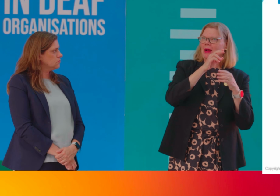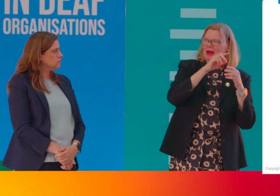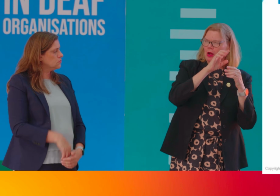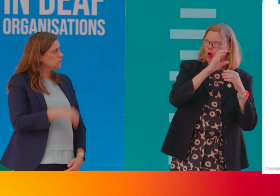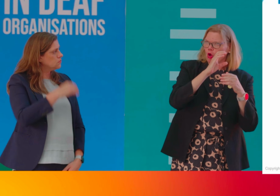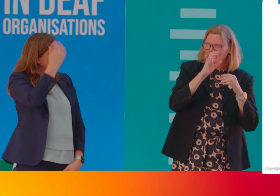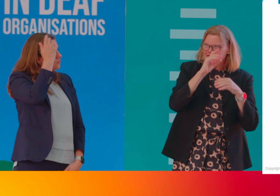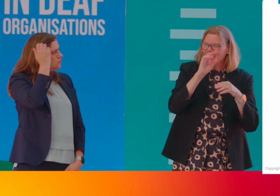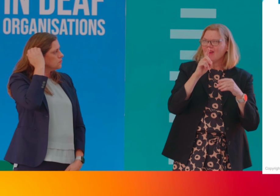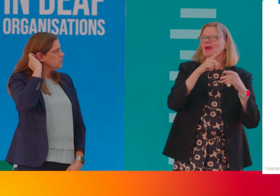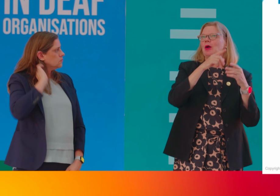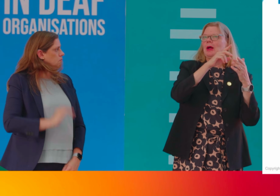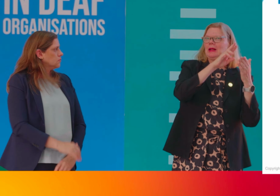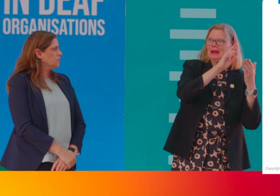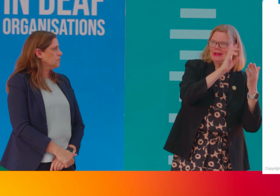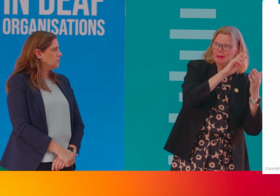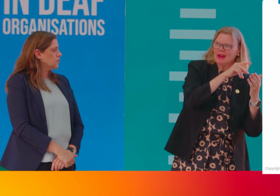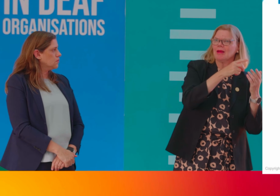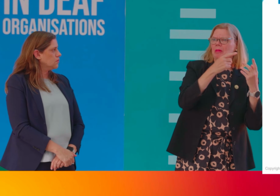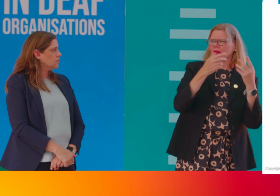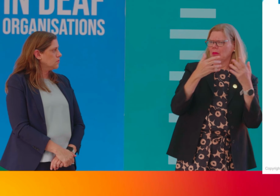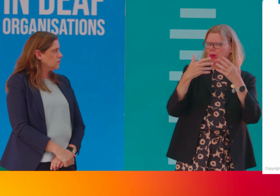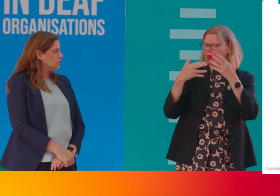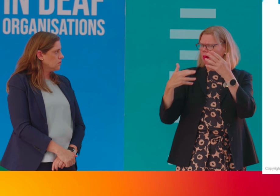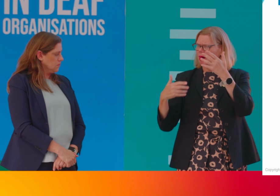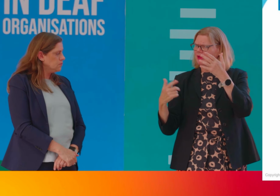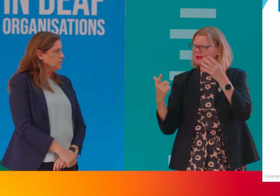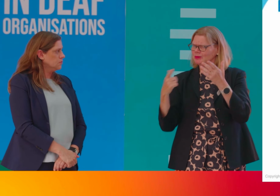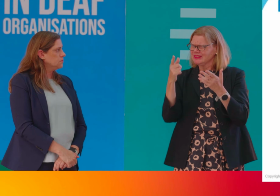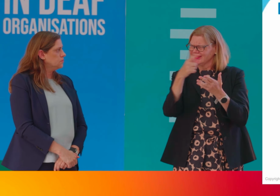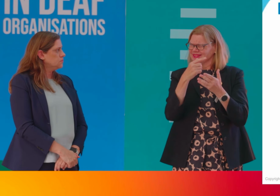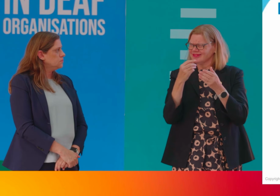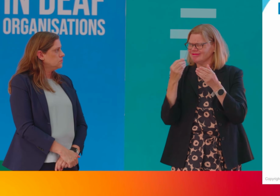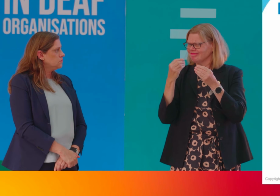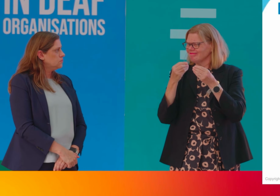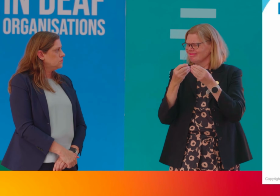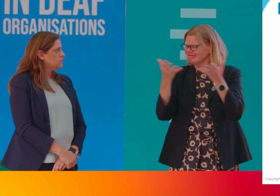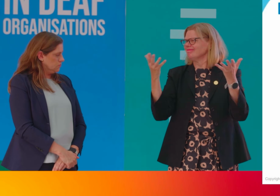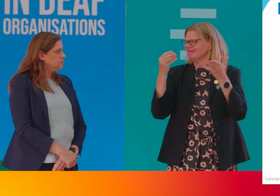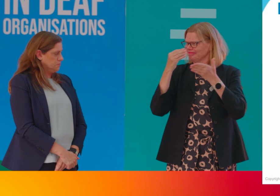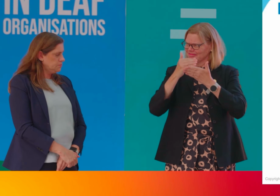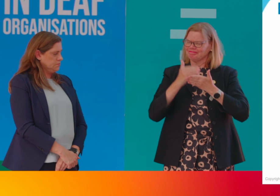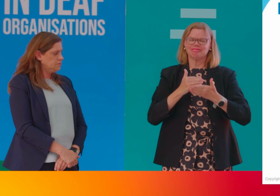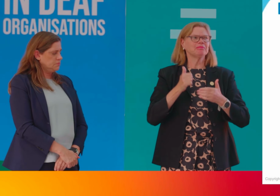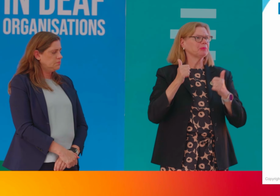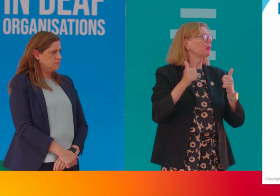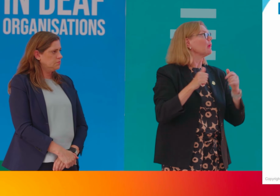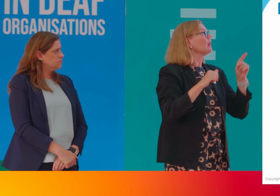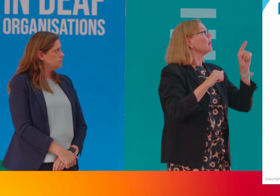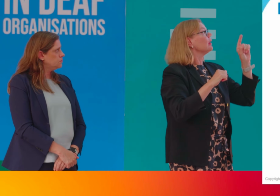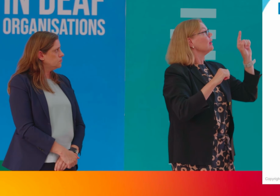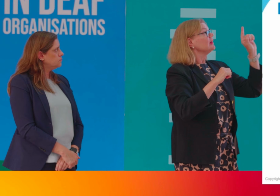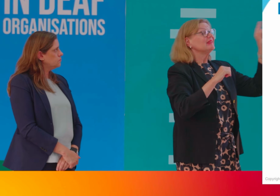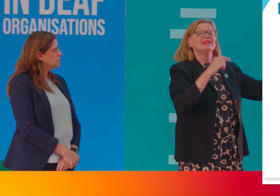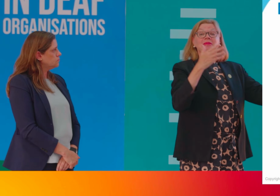guide our journey towards attainment of areas of priority, from the United Nations